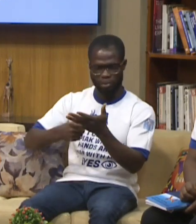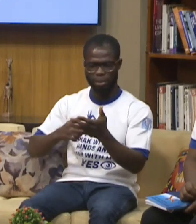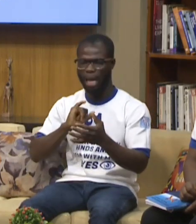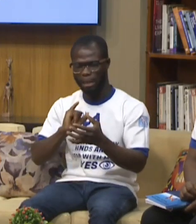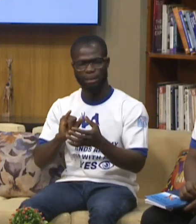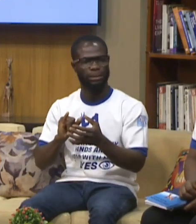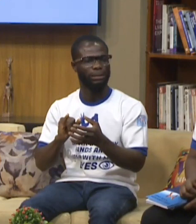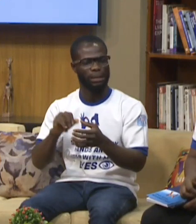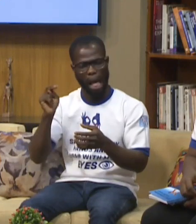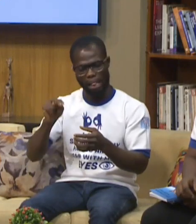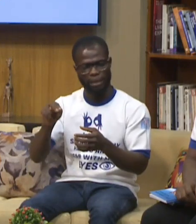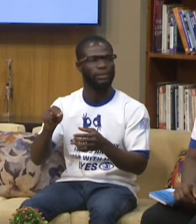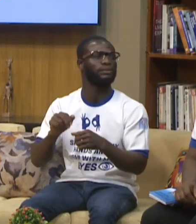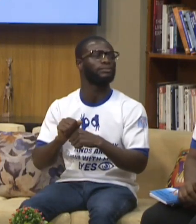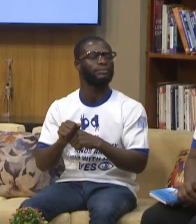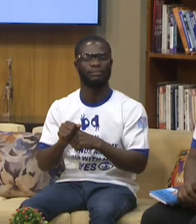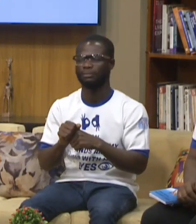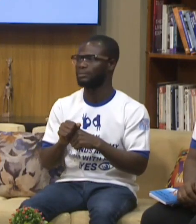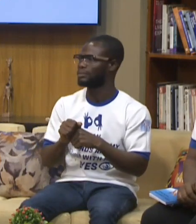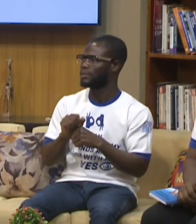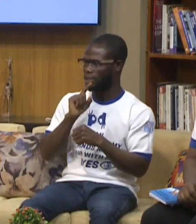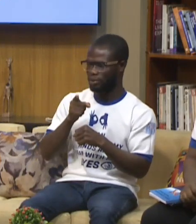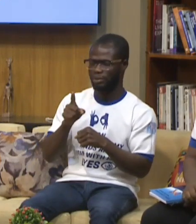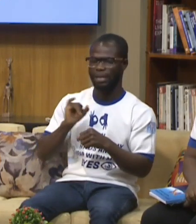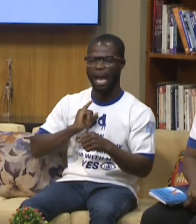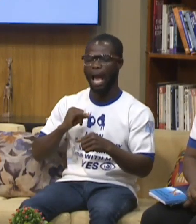for learning, the sign language? Because to be honest, I've always found